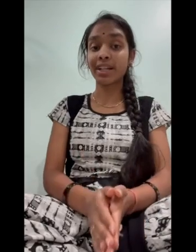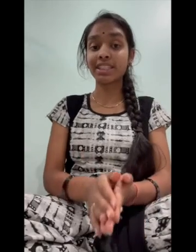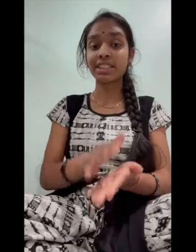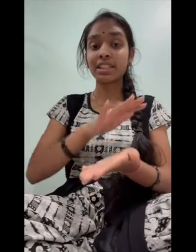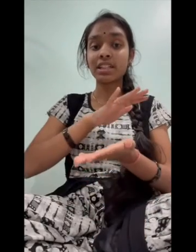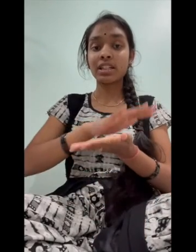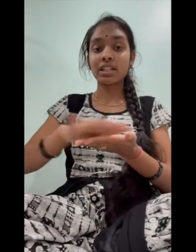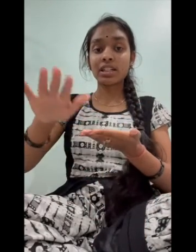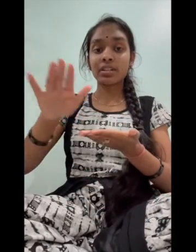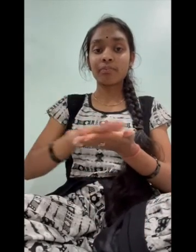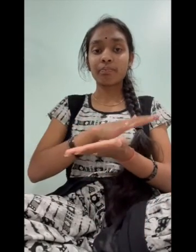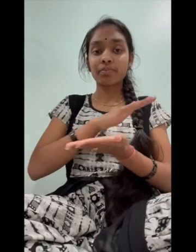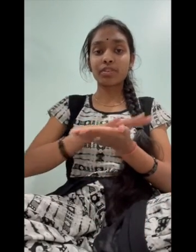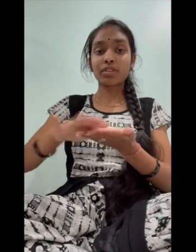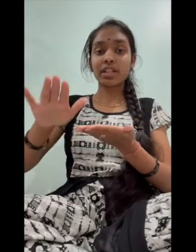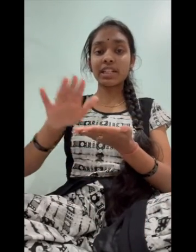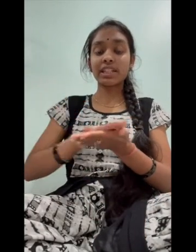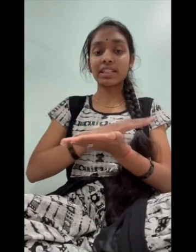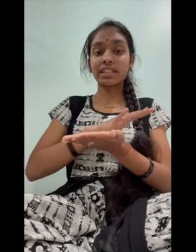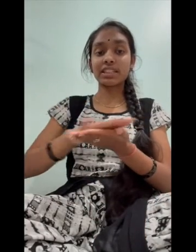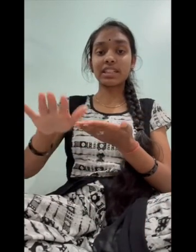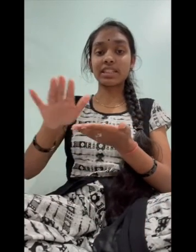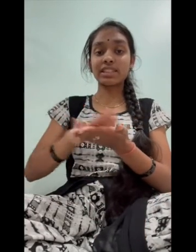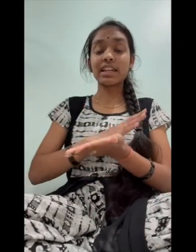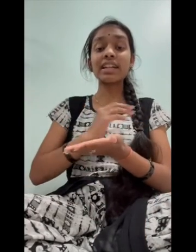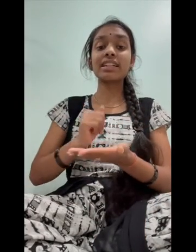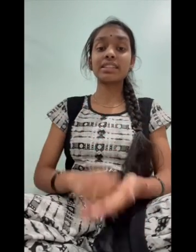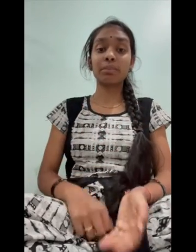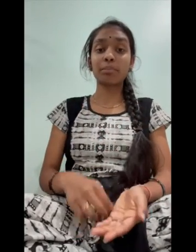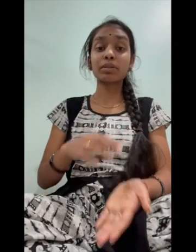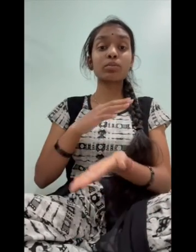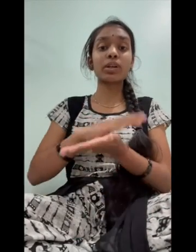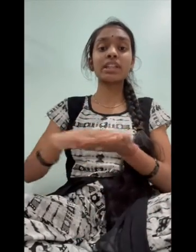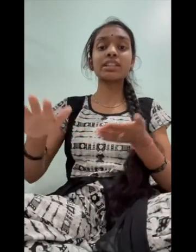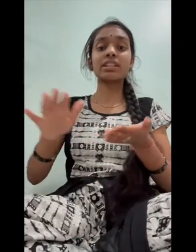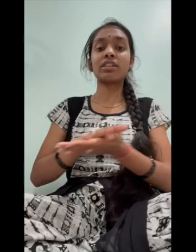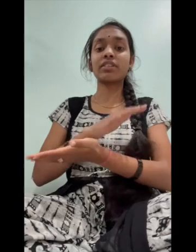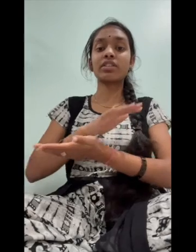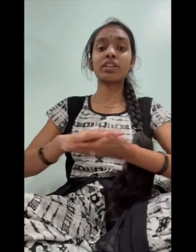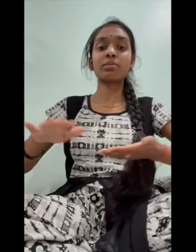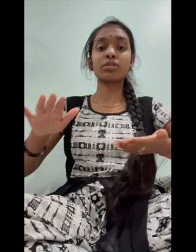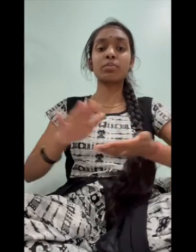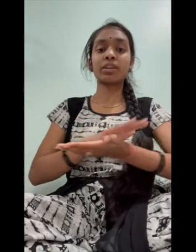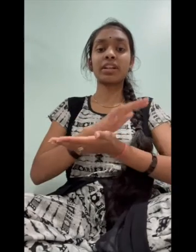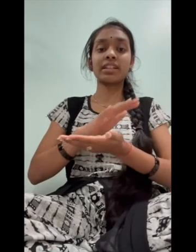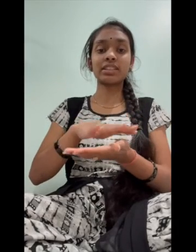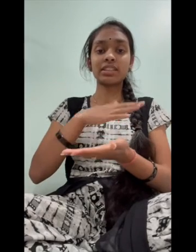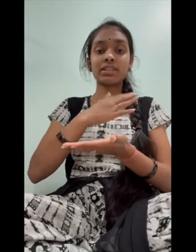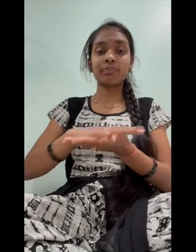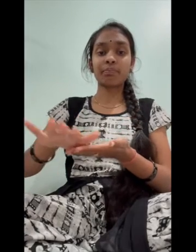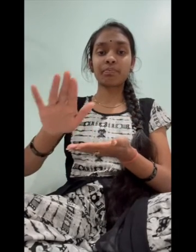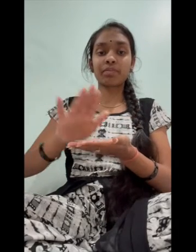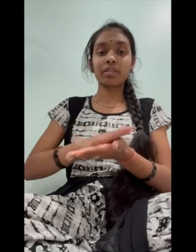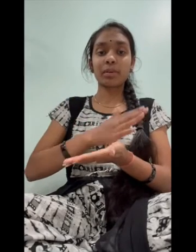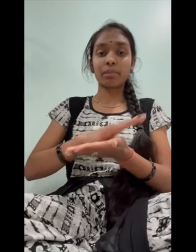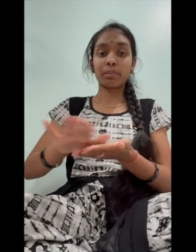is. Doing your hand like this side to side is paper. One hand's enough, you don't need to move both your hands. Paper.